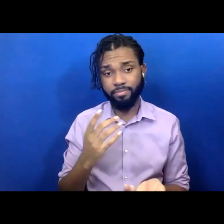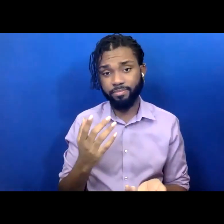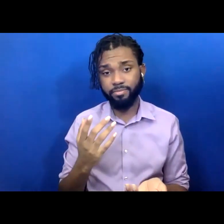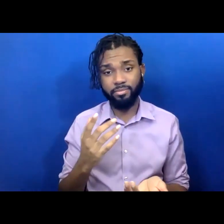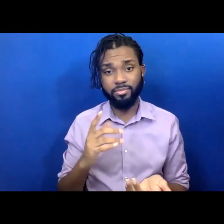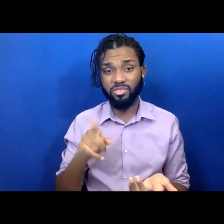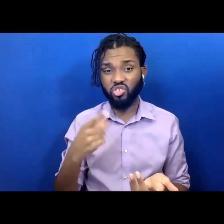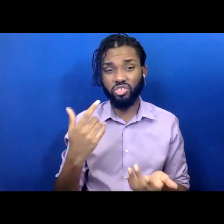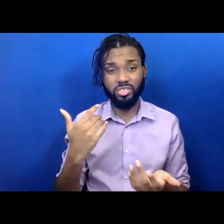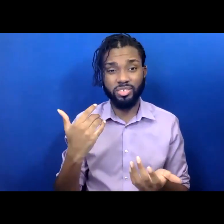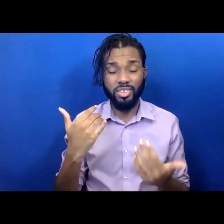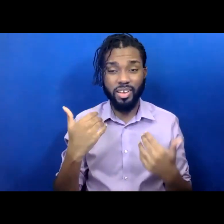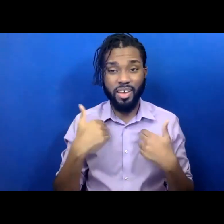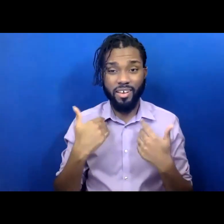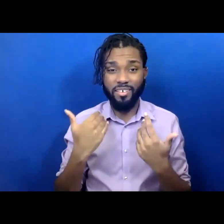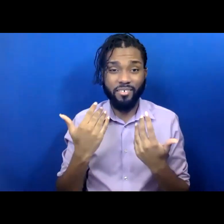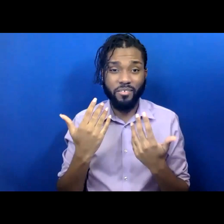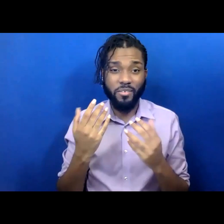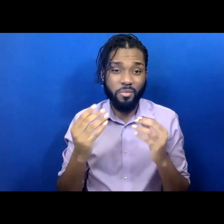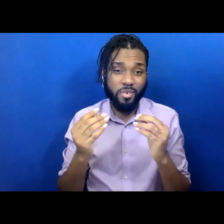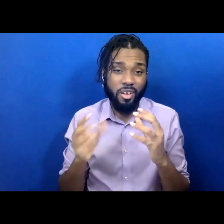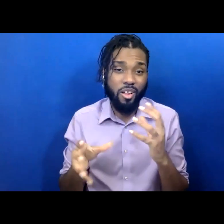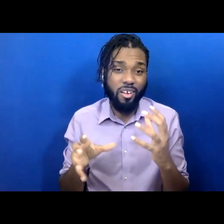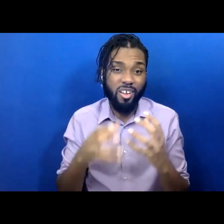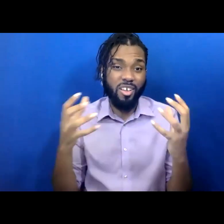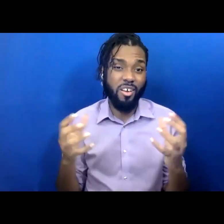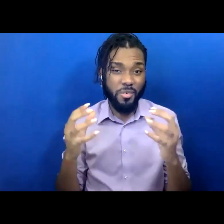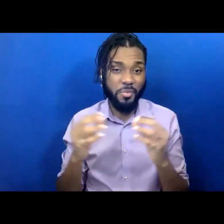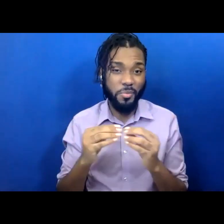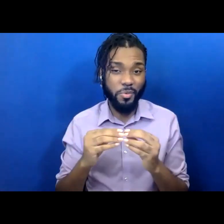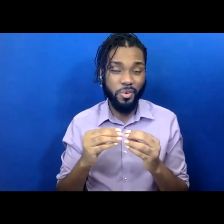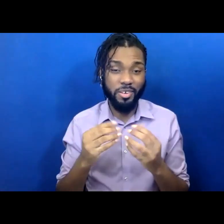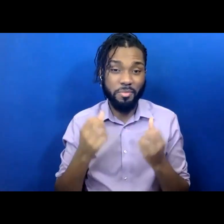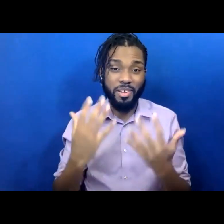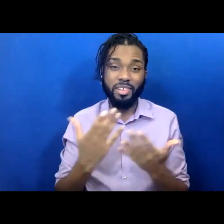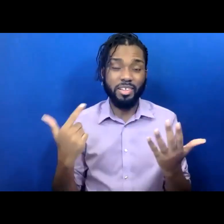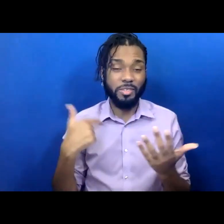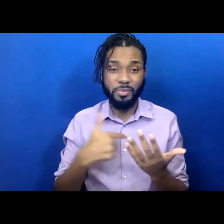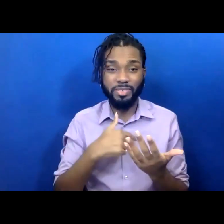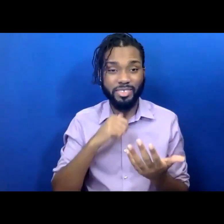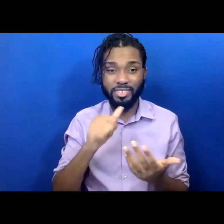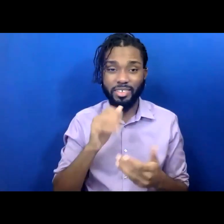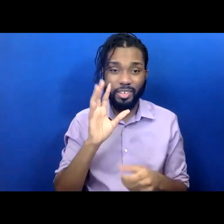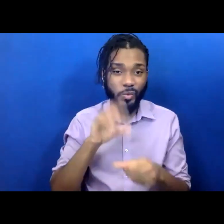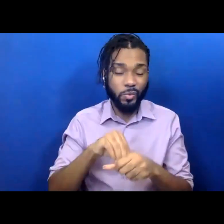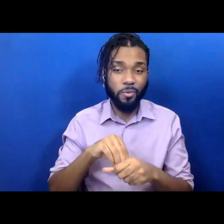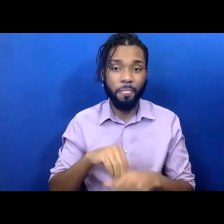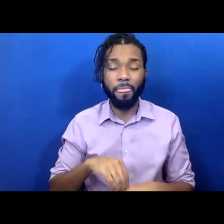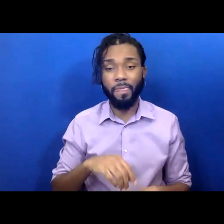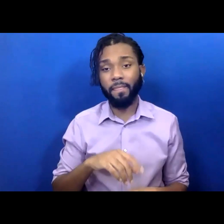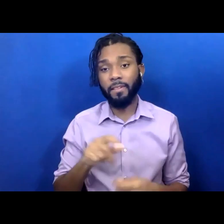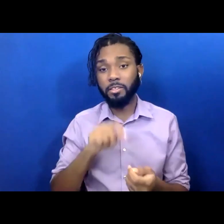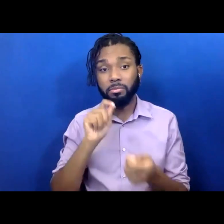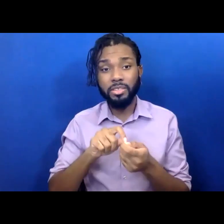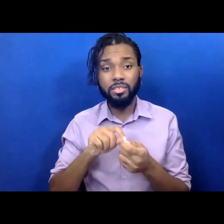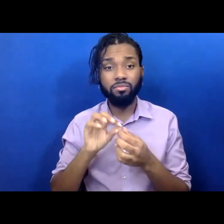greater length, we would have added a lot. There was a lot we didn't include in particularly